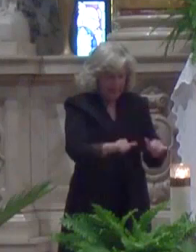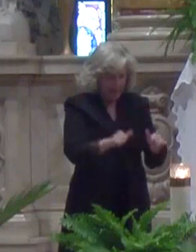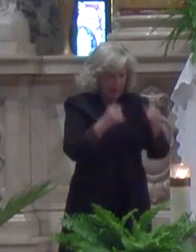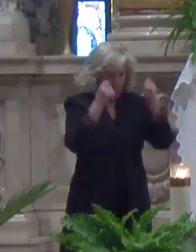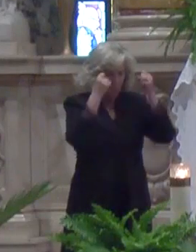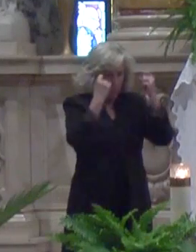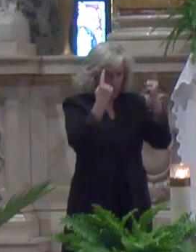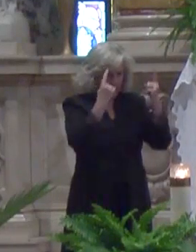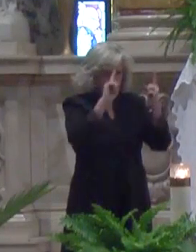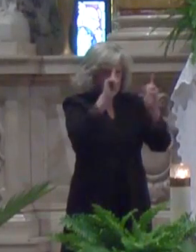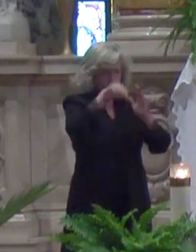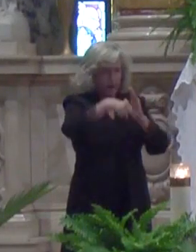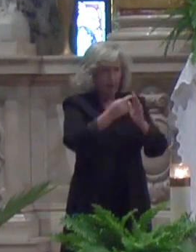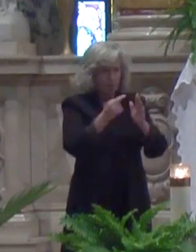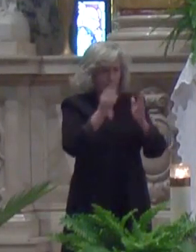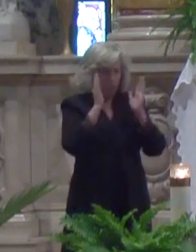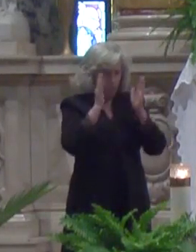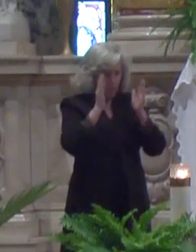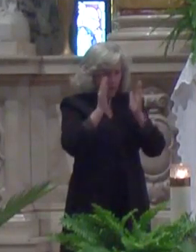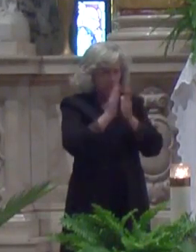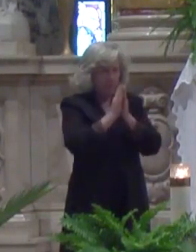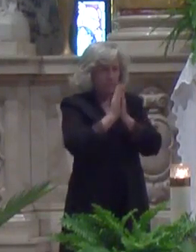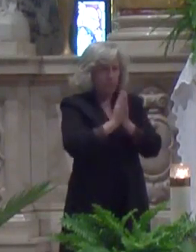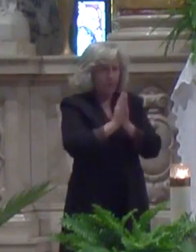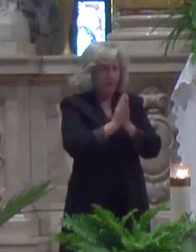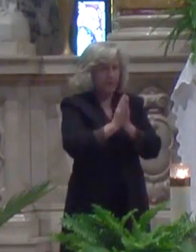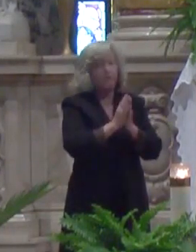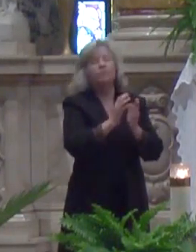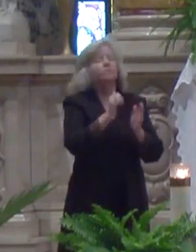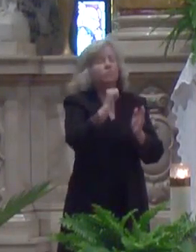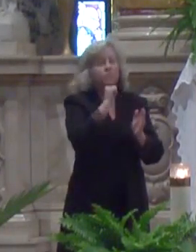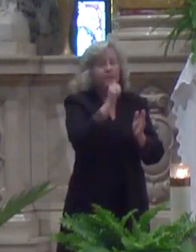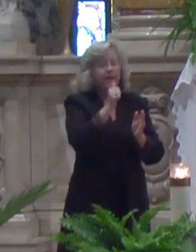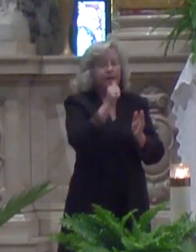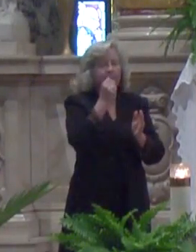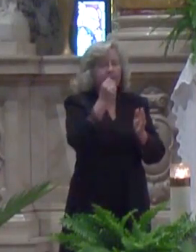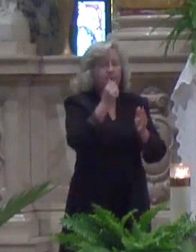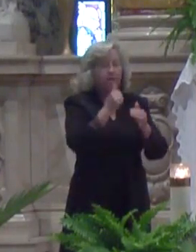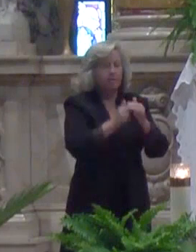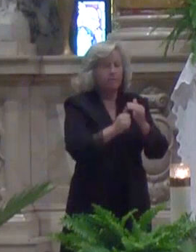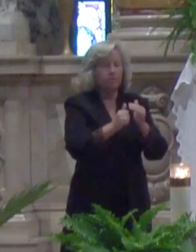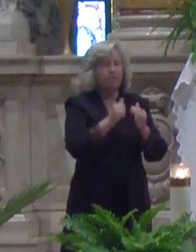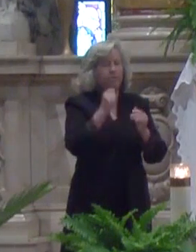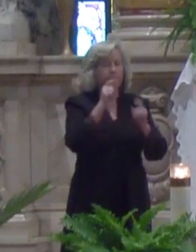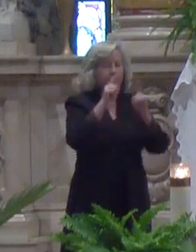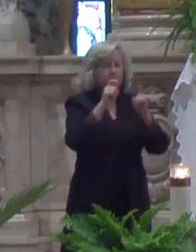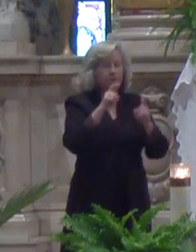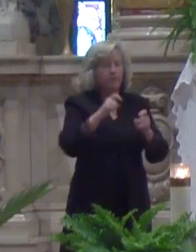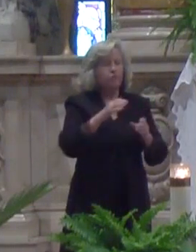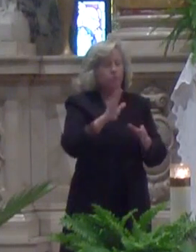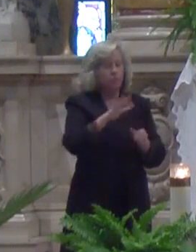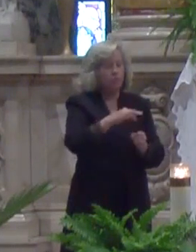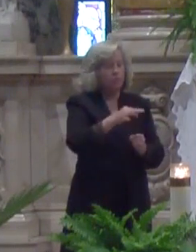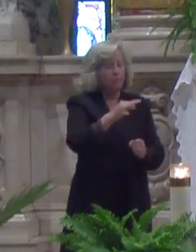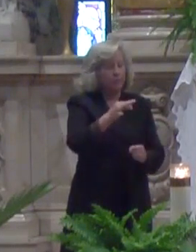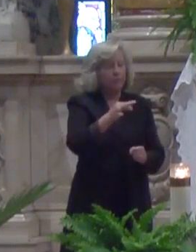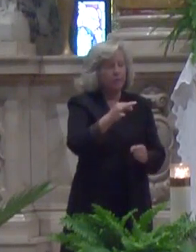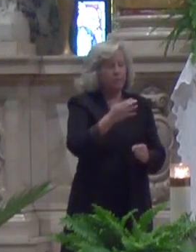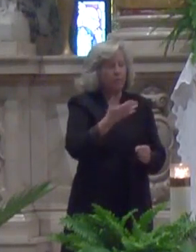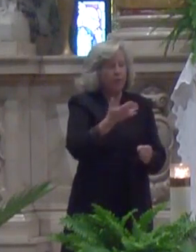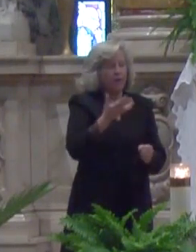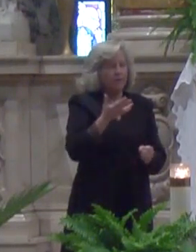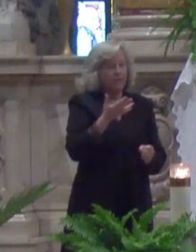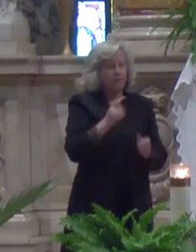1 hour? Watch and pray that you may not undergo the test. The spirit is willing, but the flesh